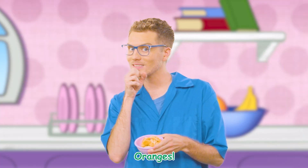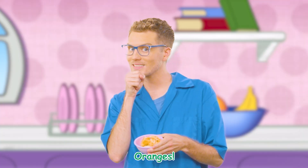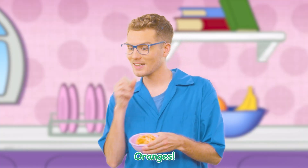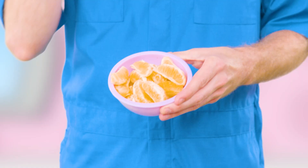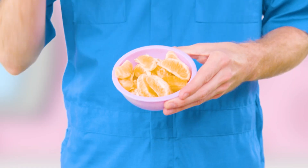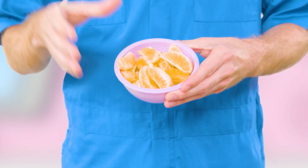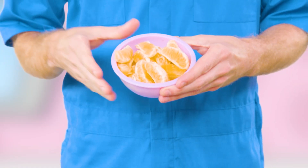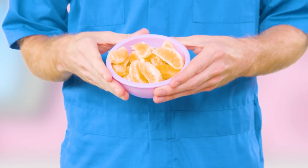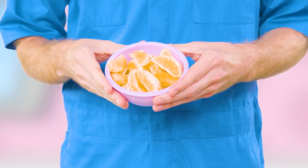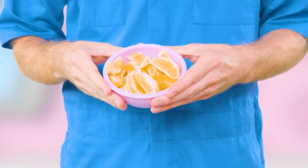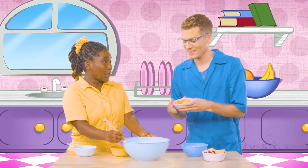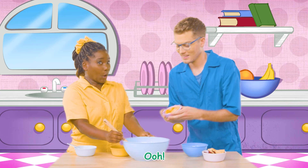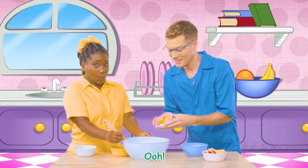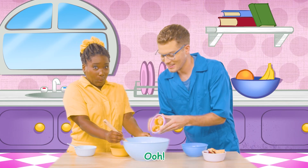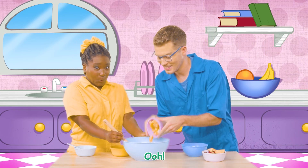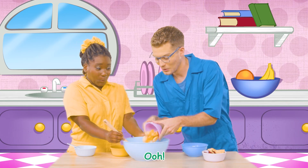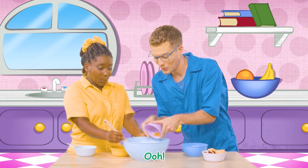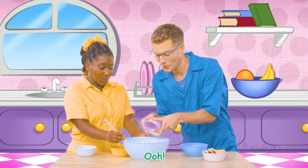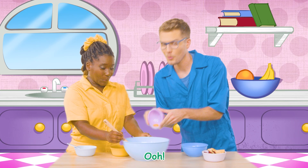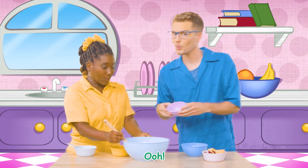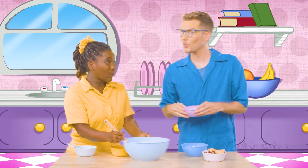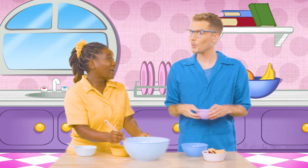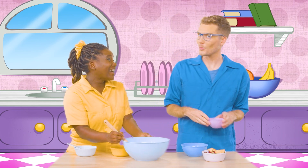Oranges! Ooh! Ooh.